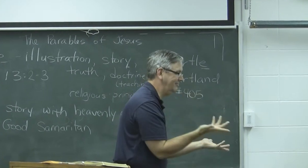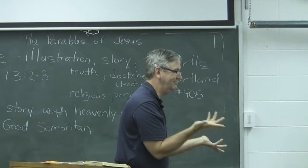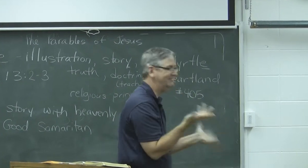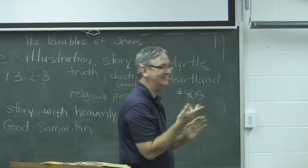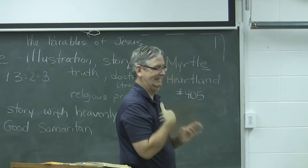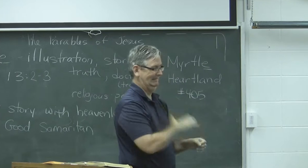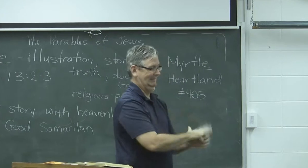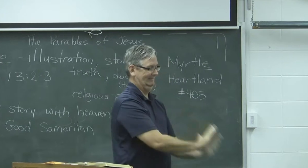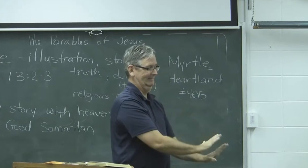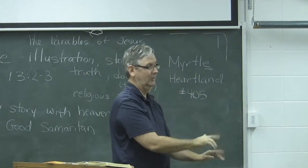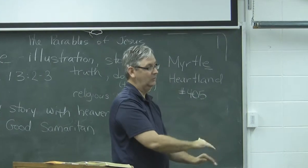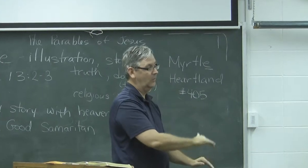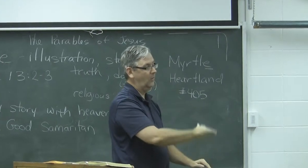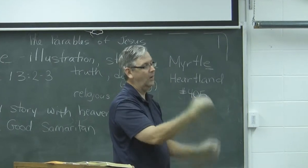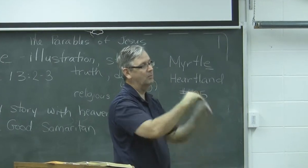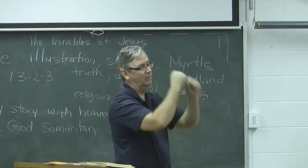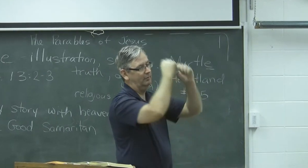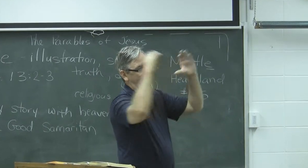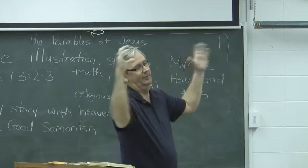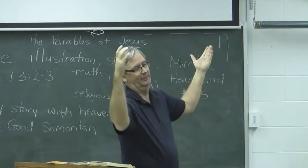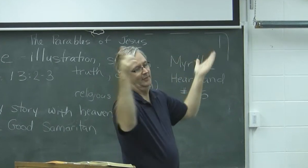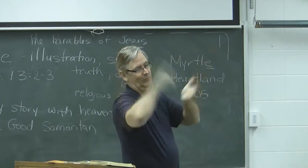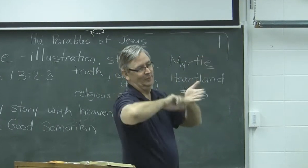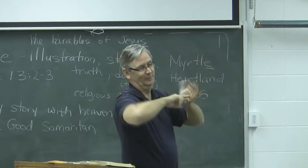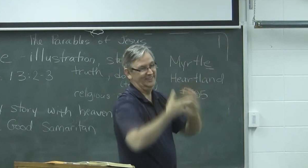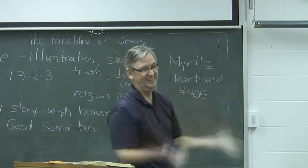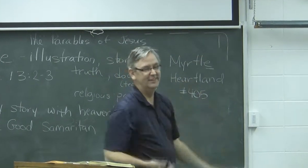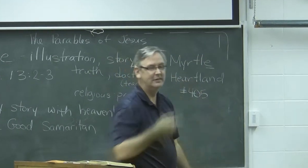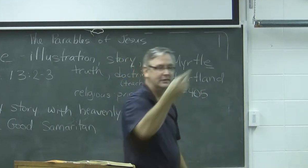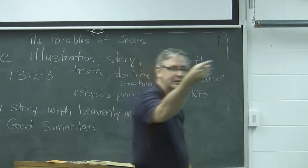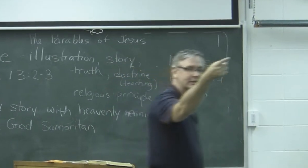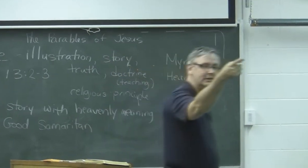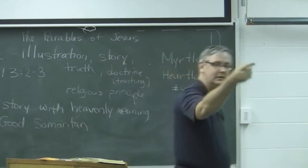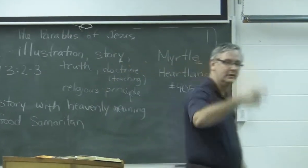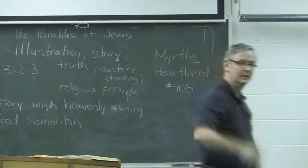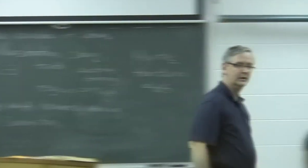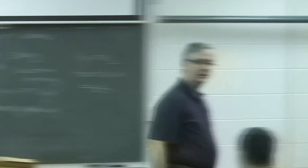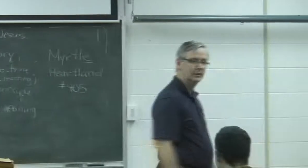and you use the principles of the game to help them understand like what's going on in politics.